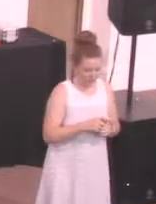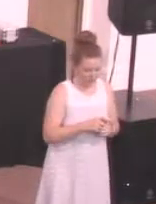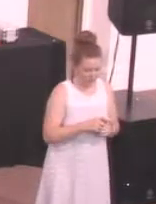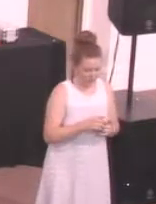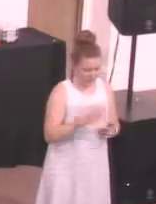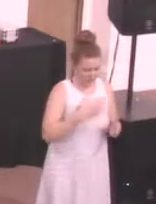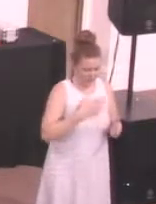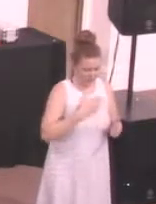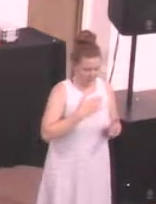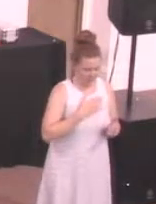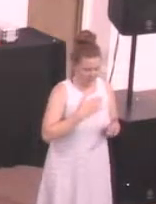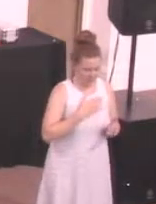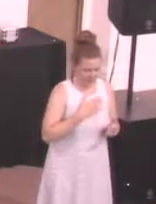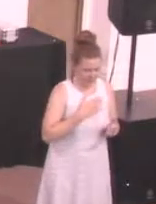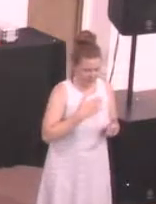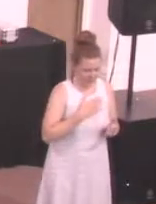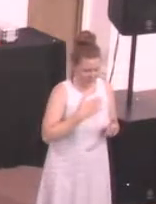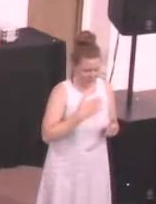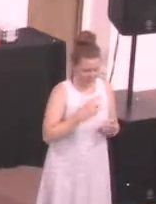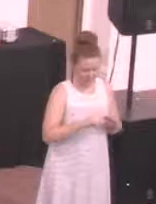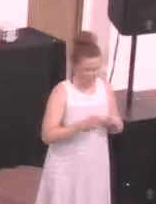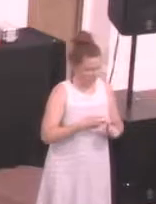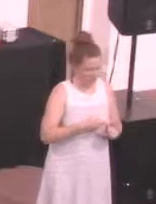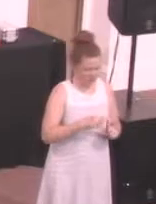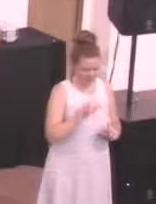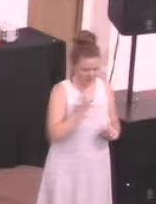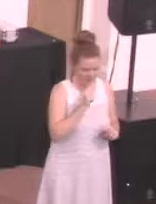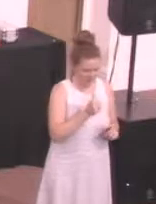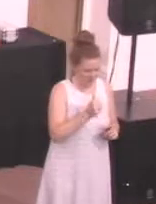My friend doesn't deserve hell